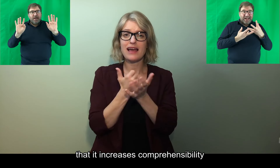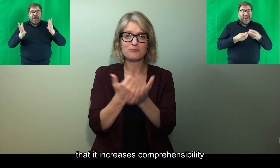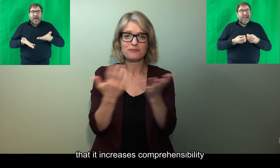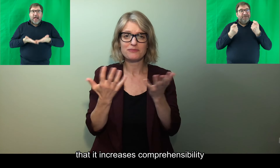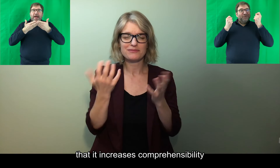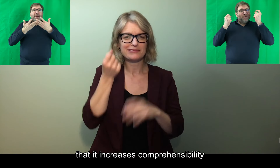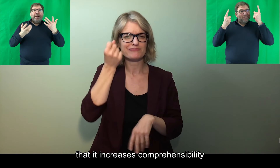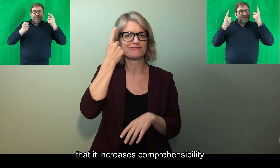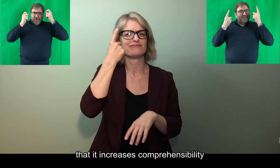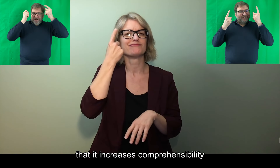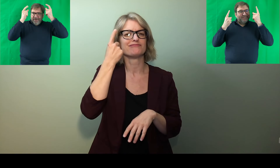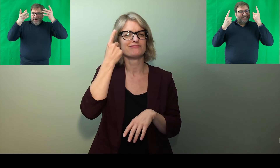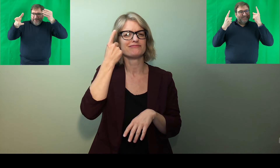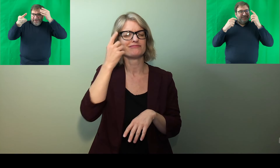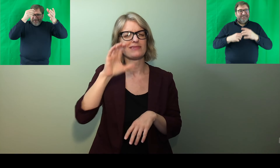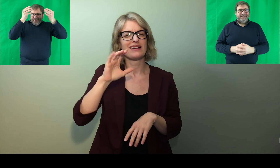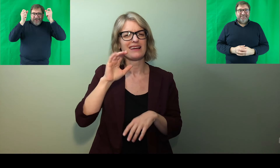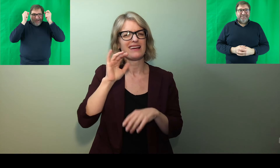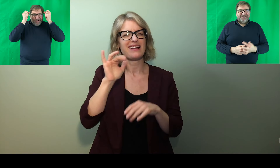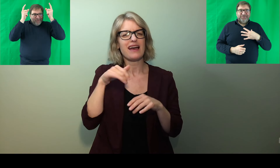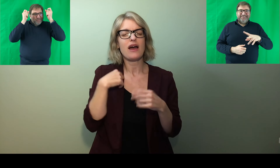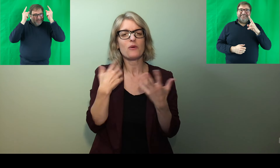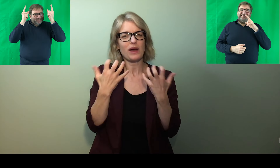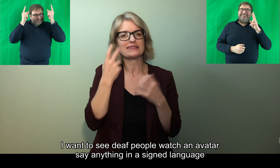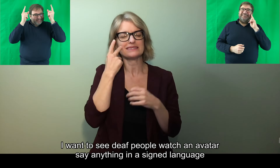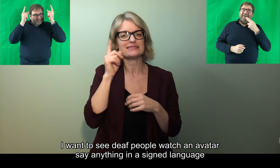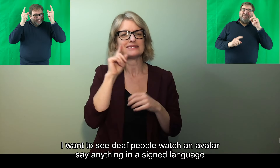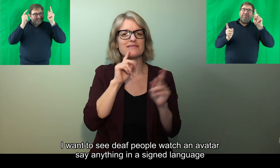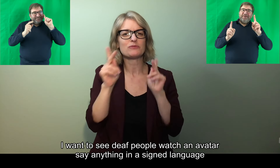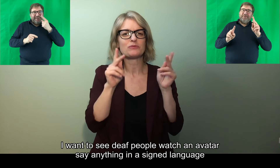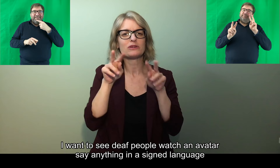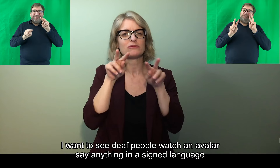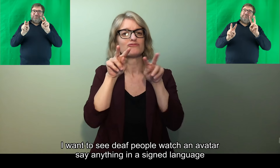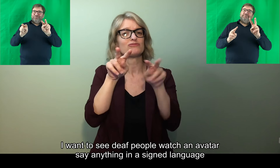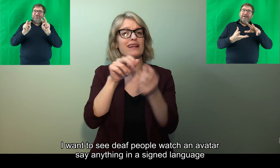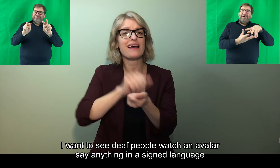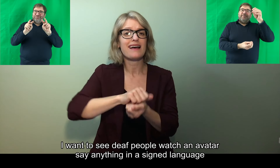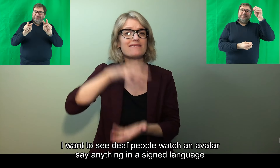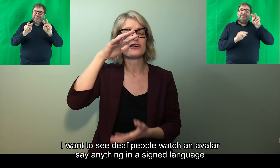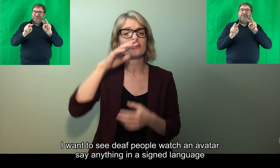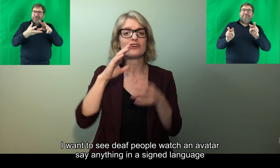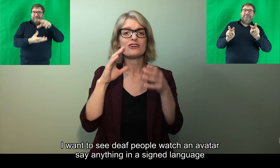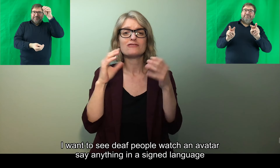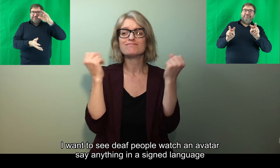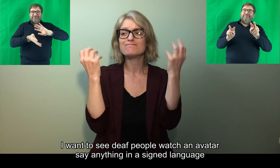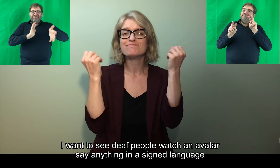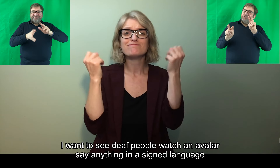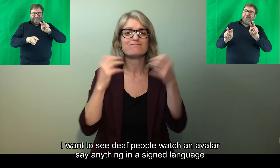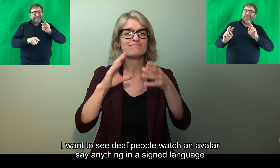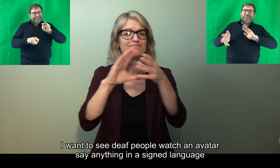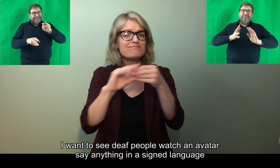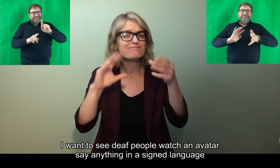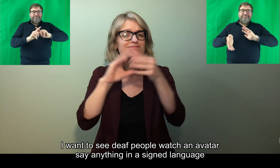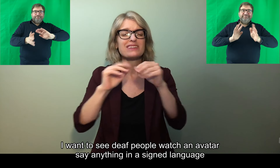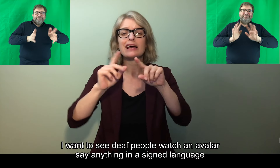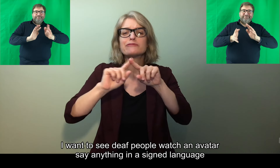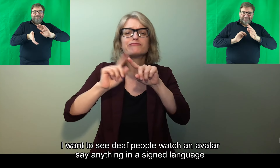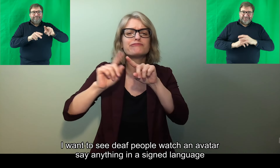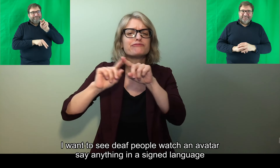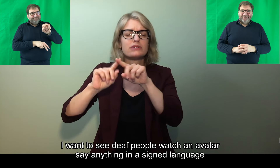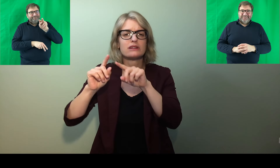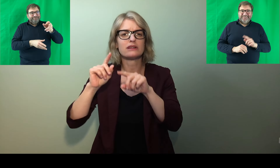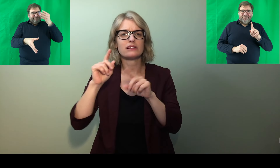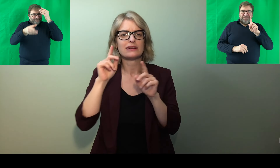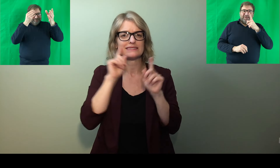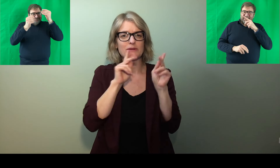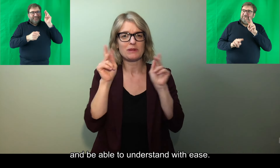increases comprehensibility. I want to see deaf people watch an avatar say anything in a signed